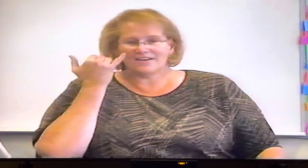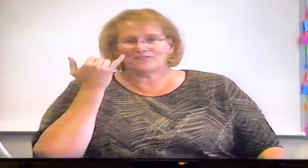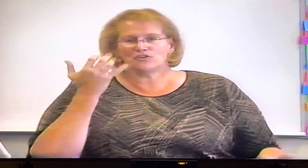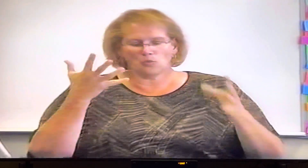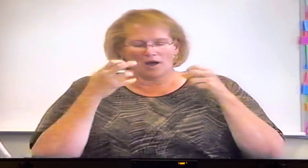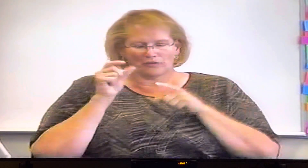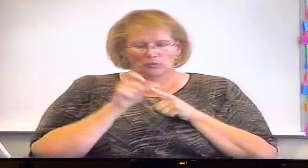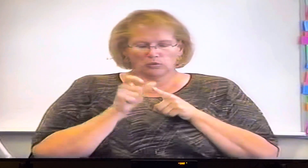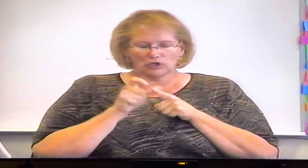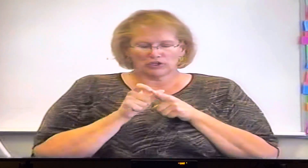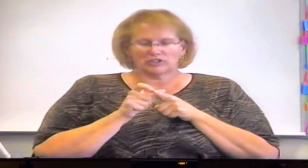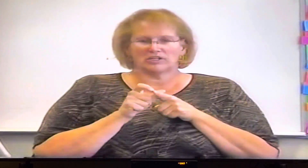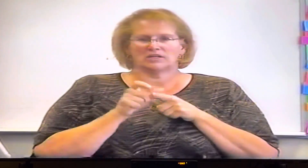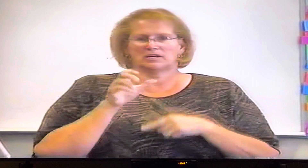If you want the word